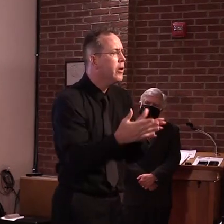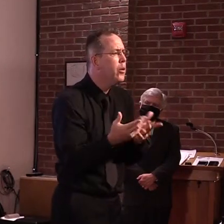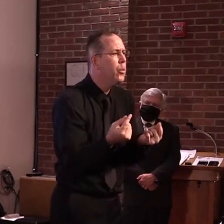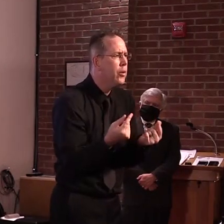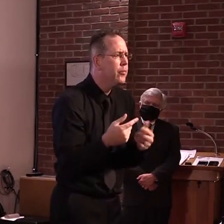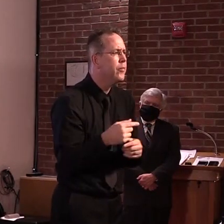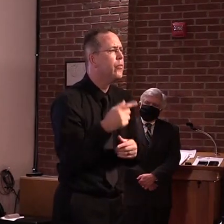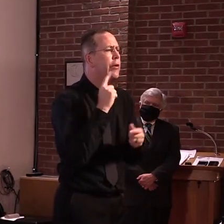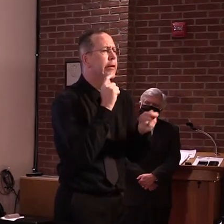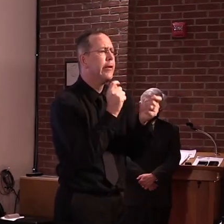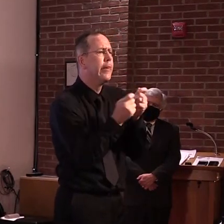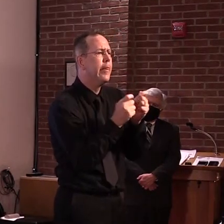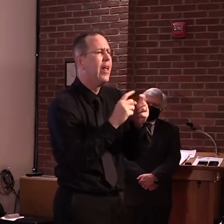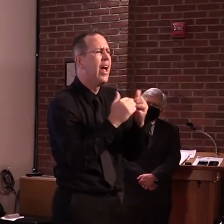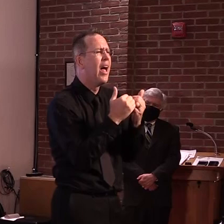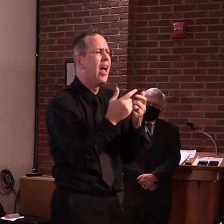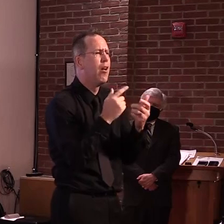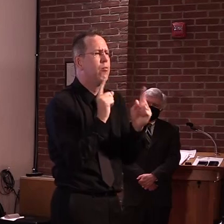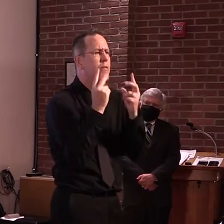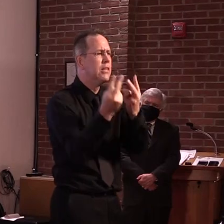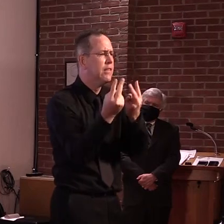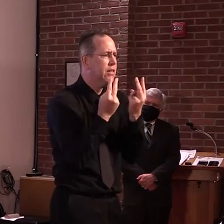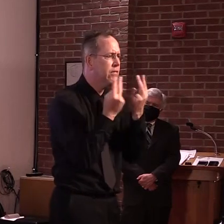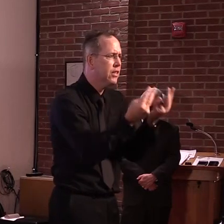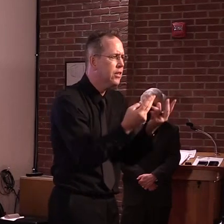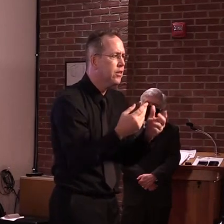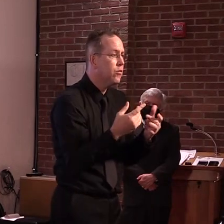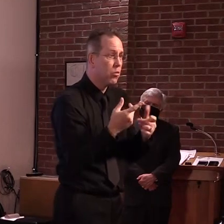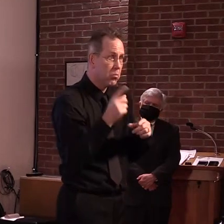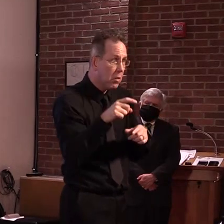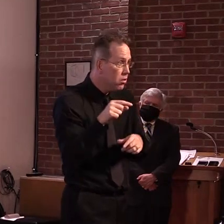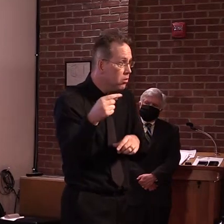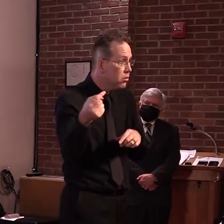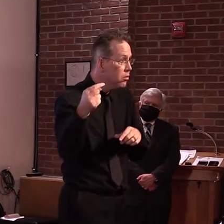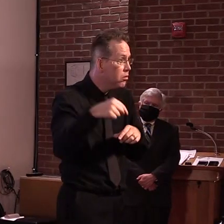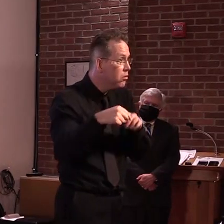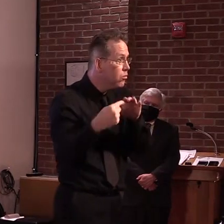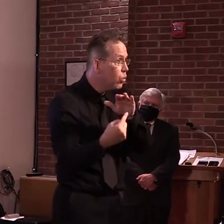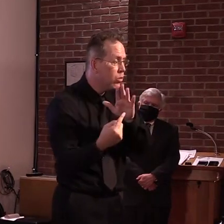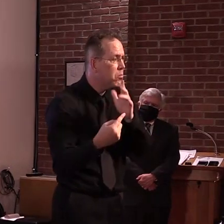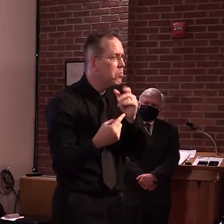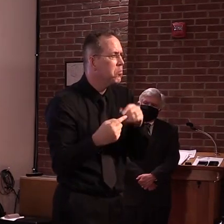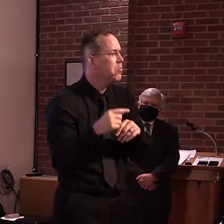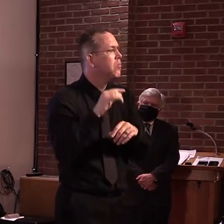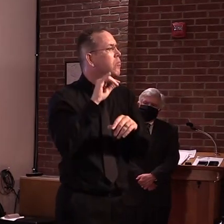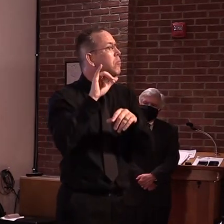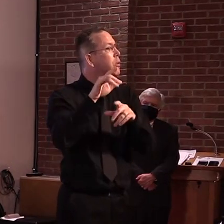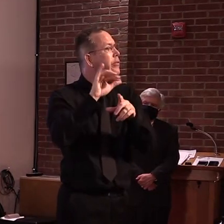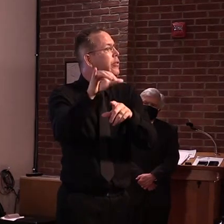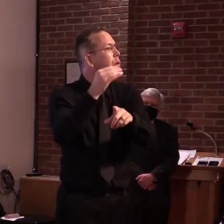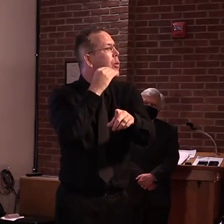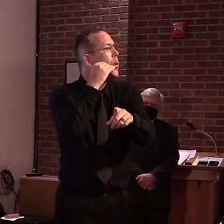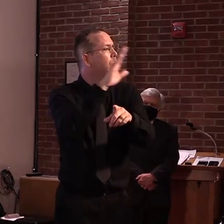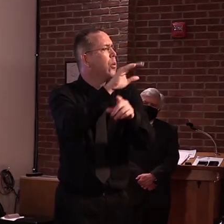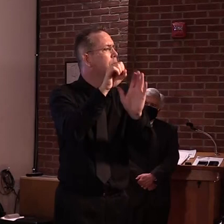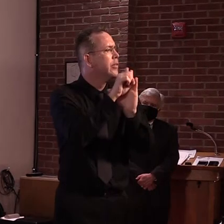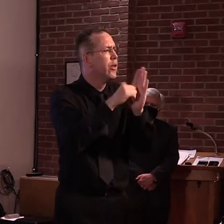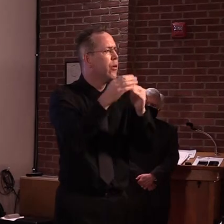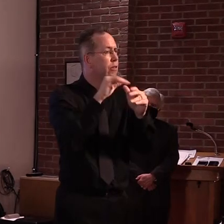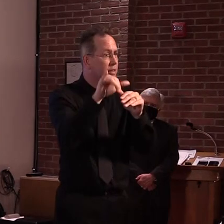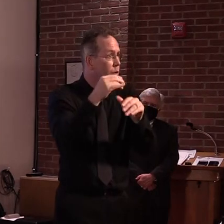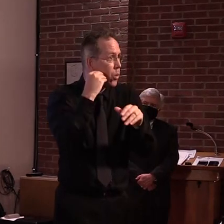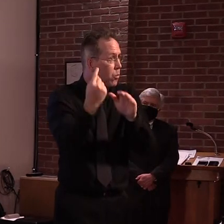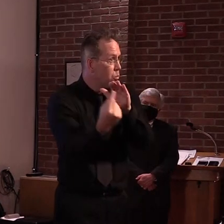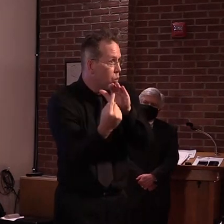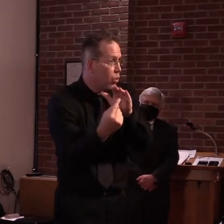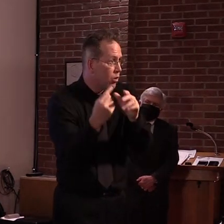home for those individuals that would like to quarantine at home for 7 days and then get a COVID-19 test that comes back negative. They're allowed to drive